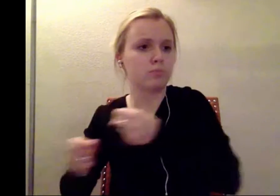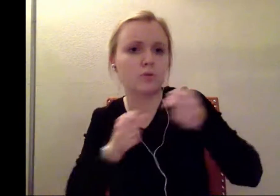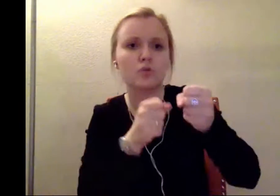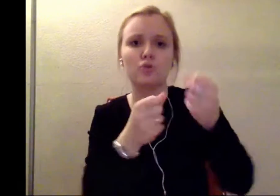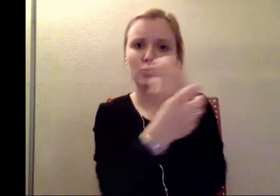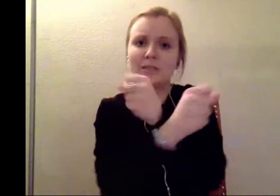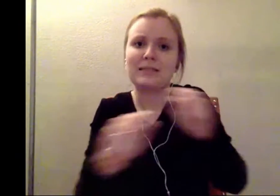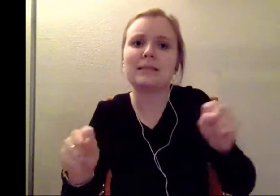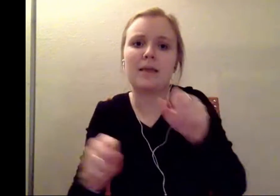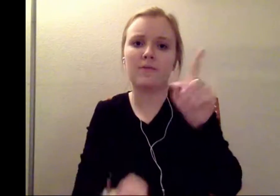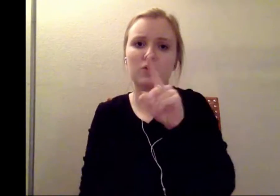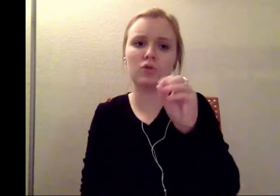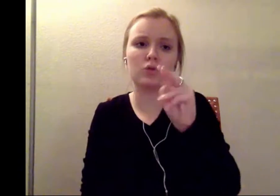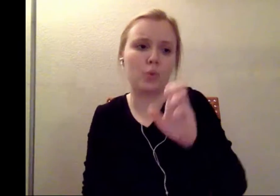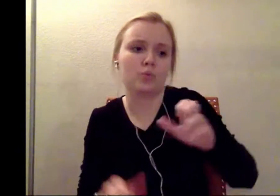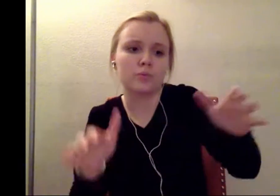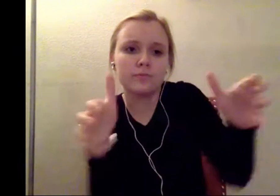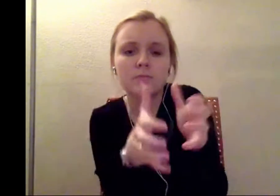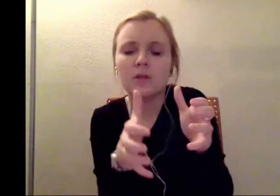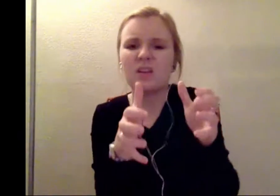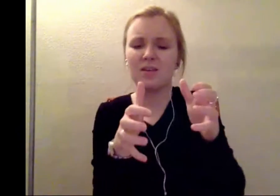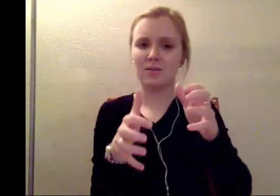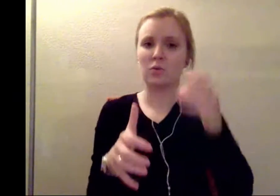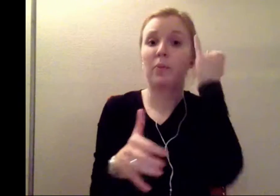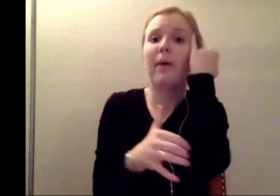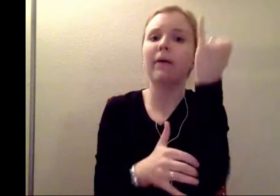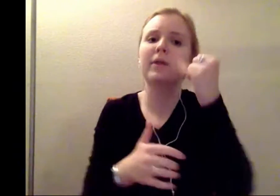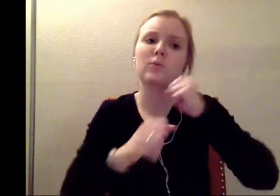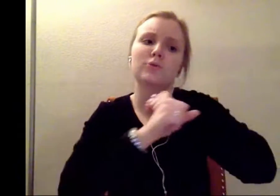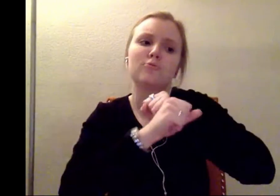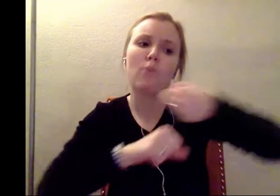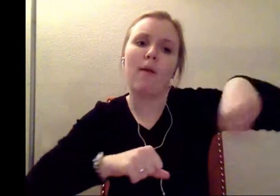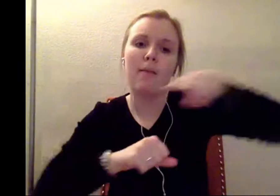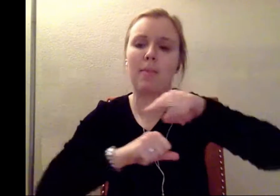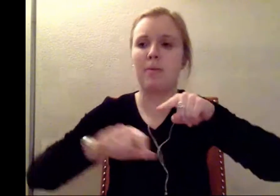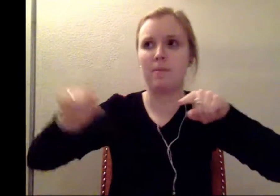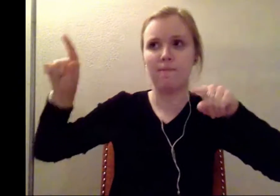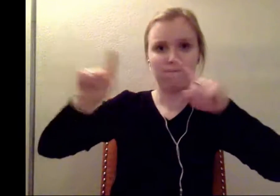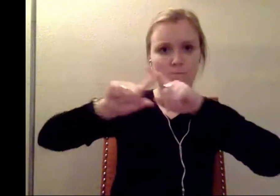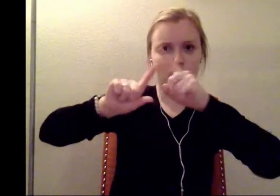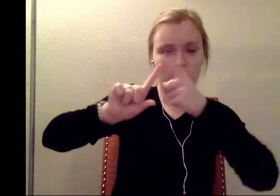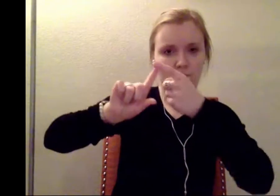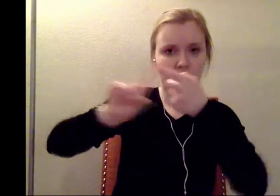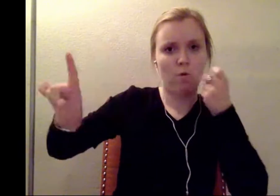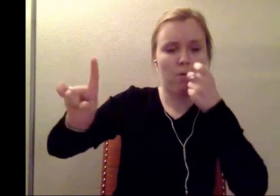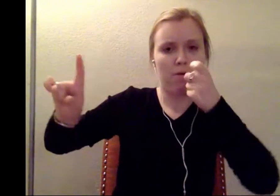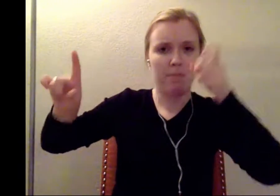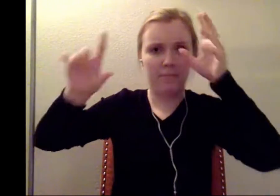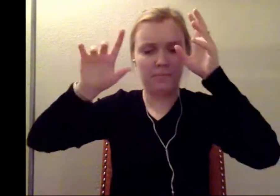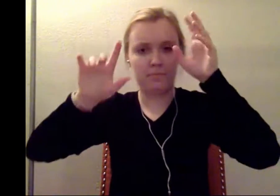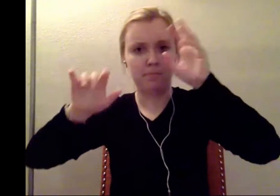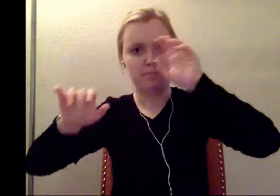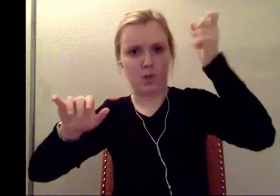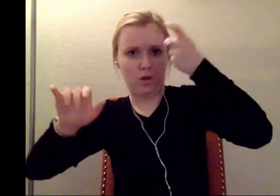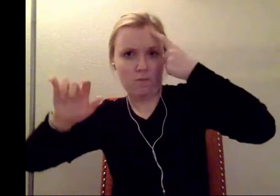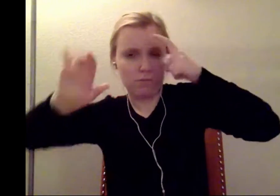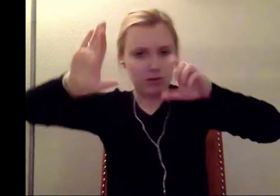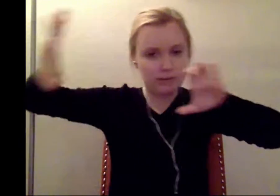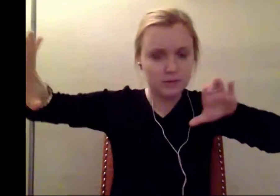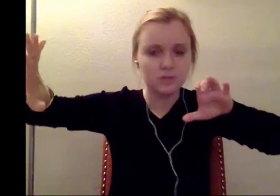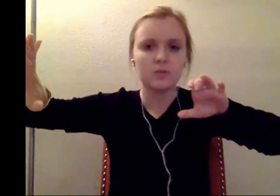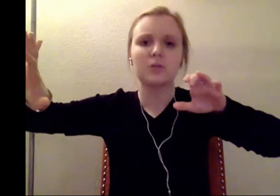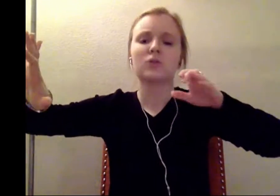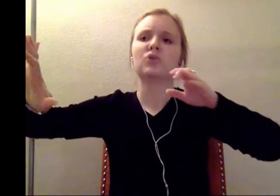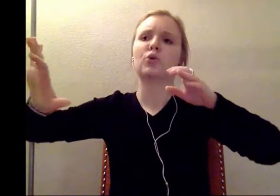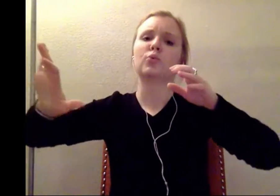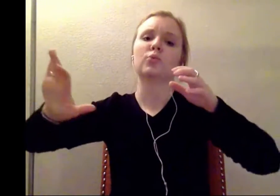communist forces in the area, and they'd be more easier to watch over them if they relocated them to an area that American forces